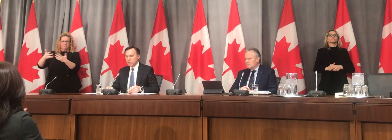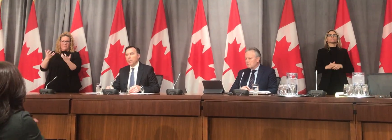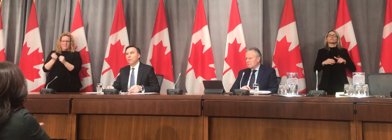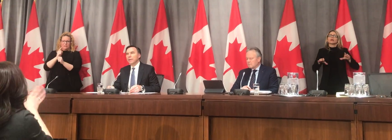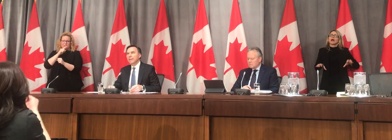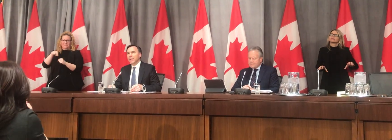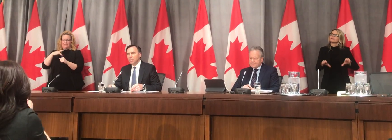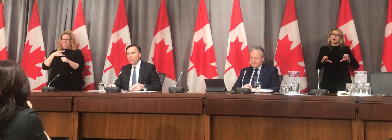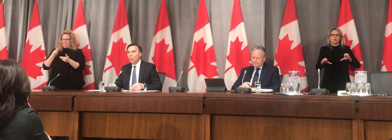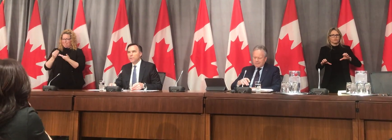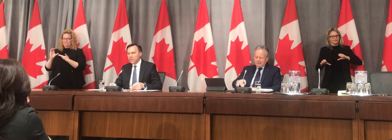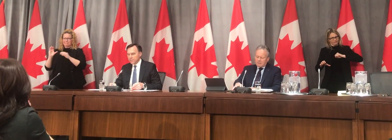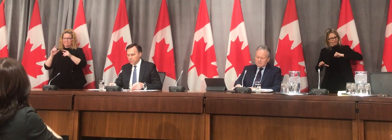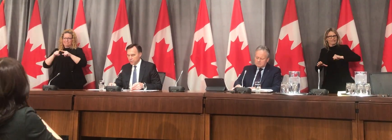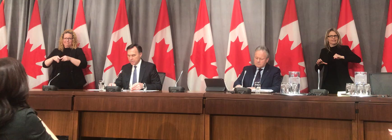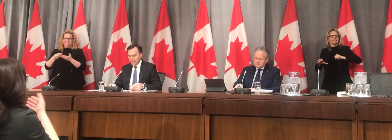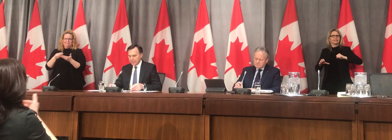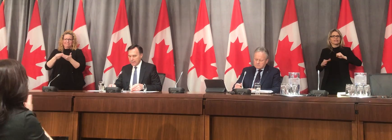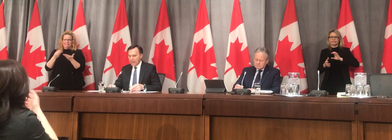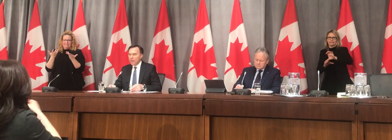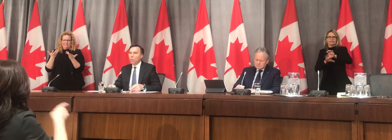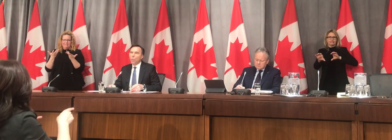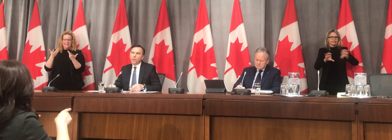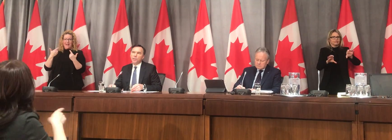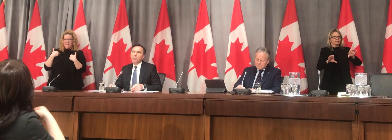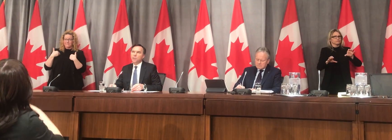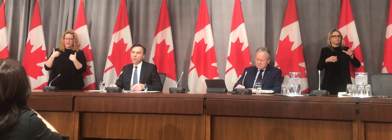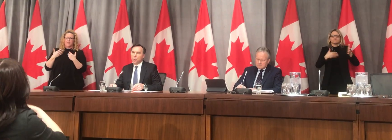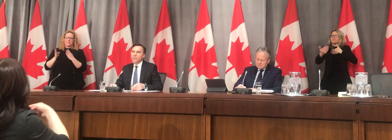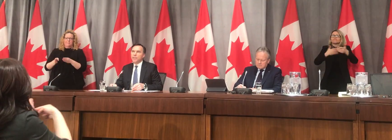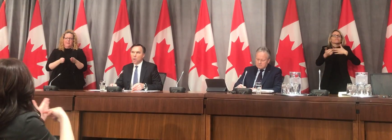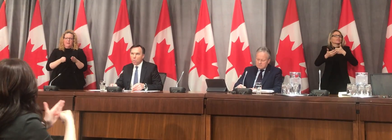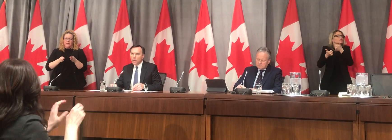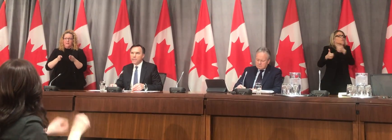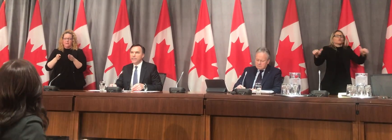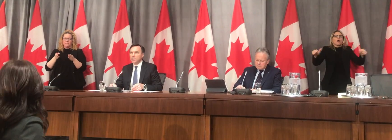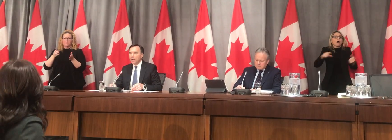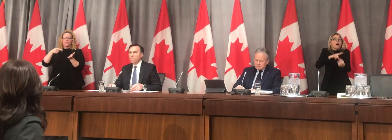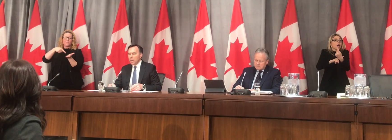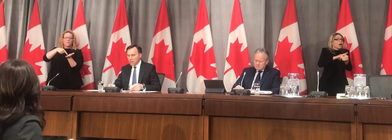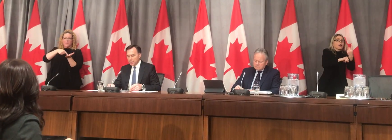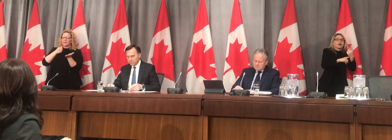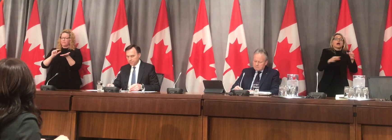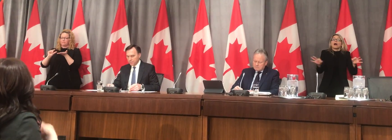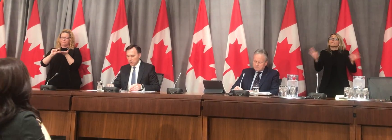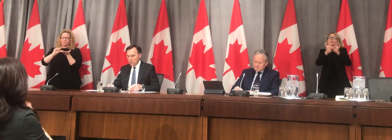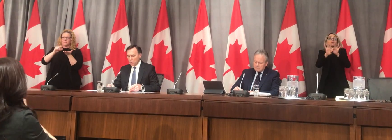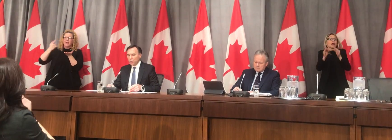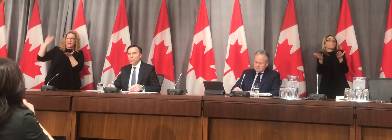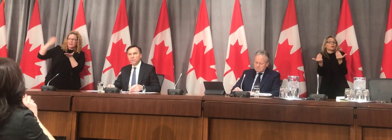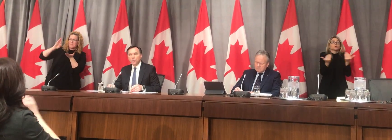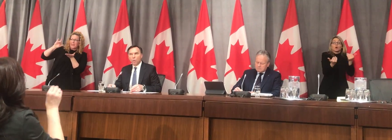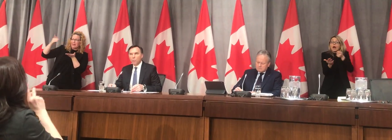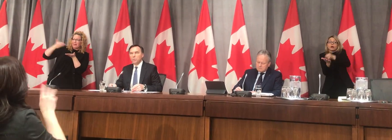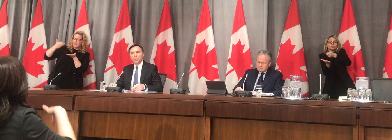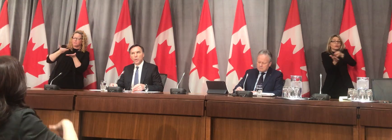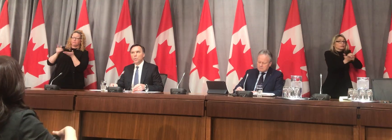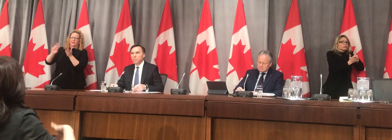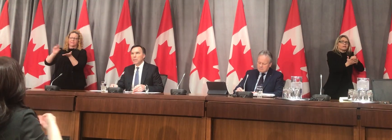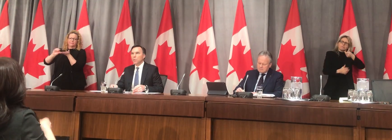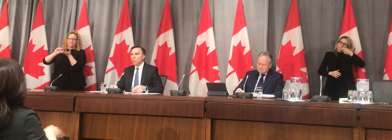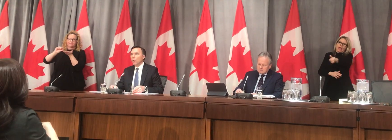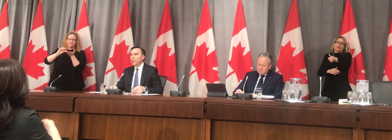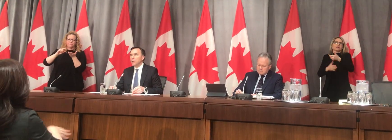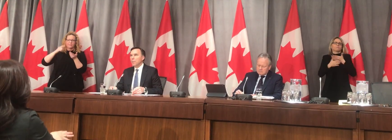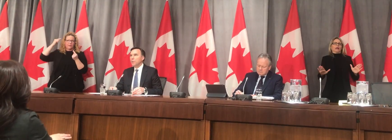happens during this period, they can afford the essentials. And we're working to make sure that no one gets left behind. First and foremost, we